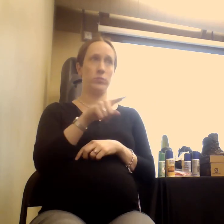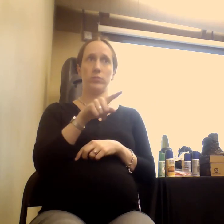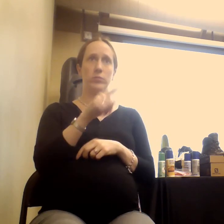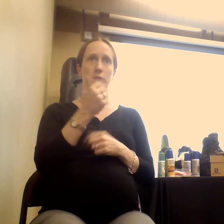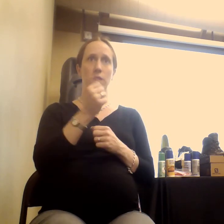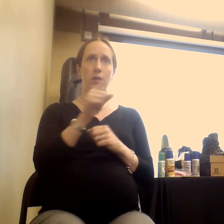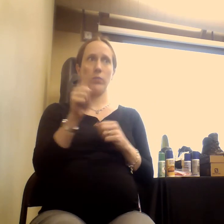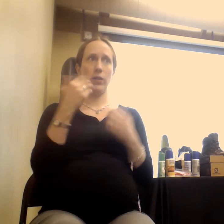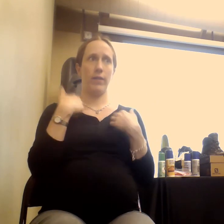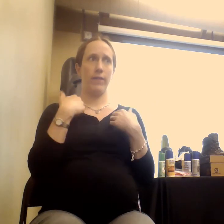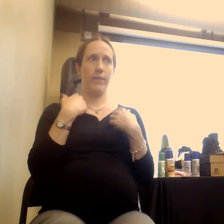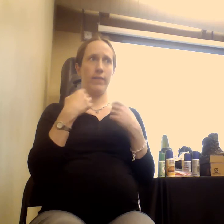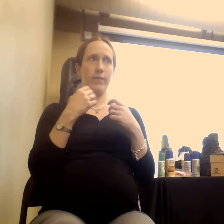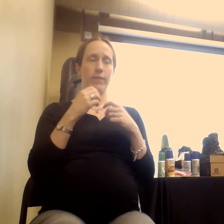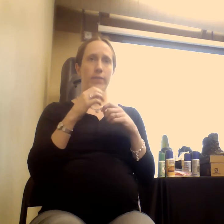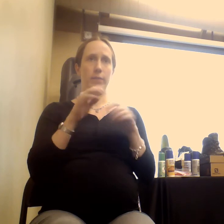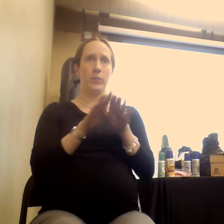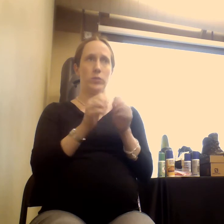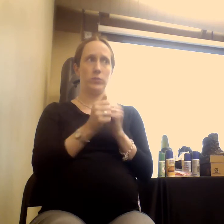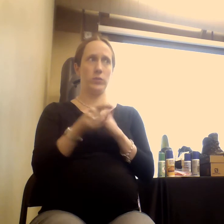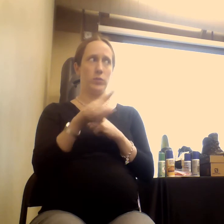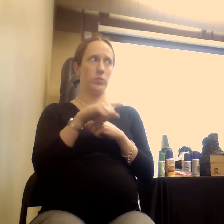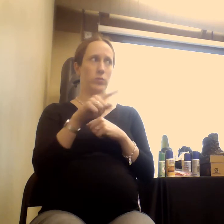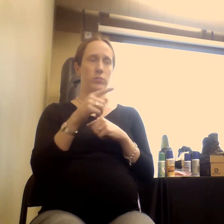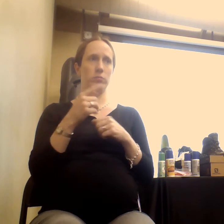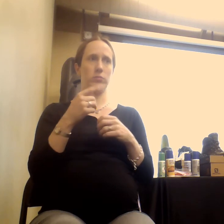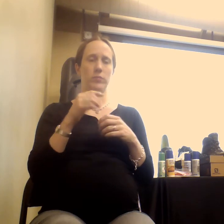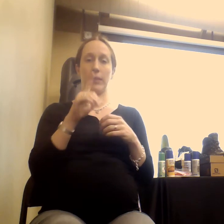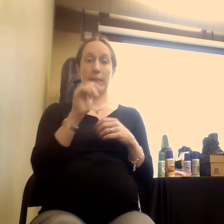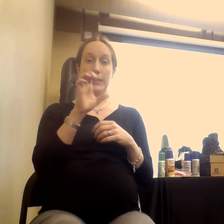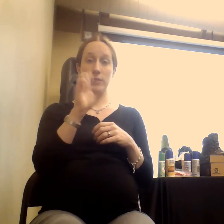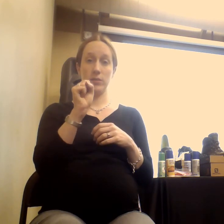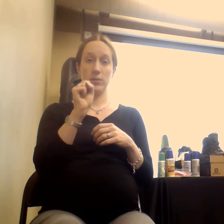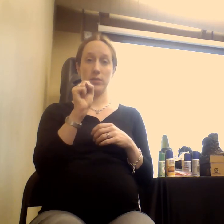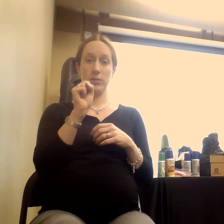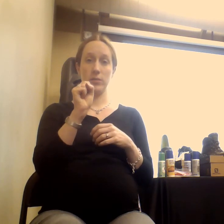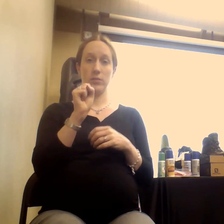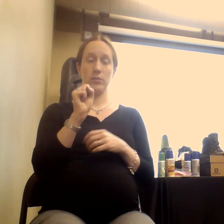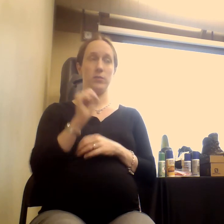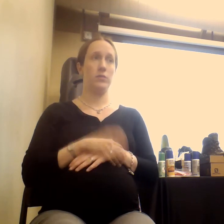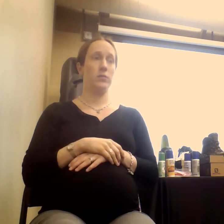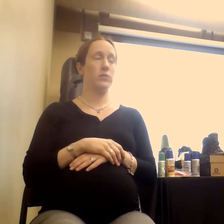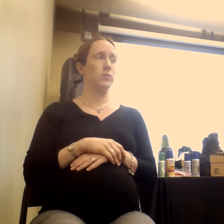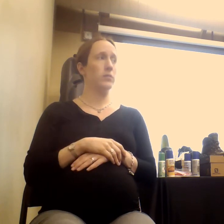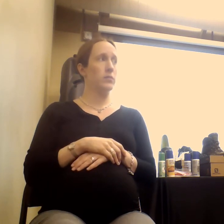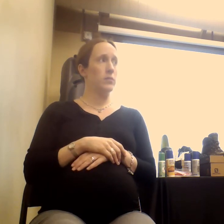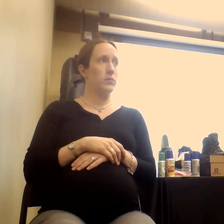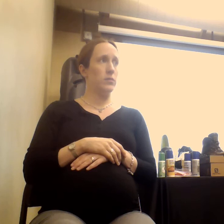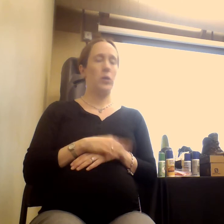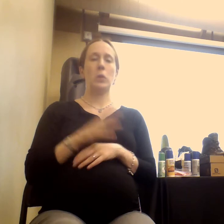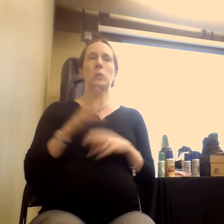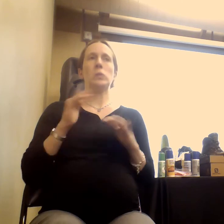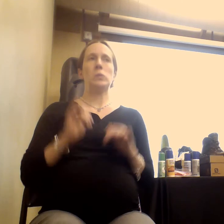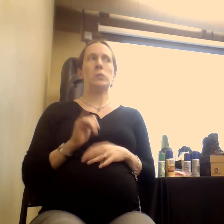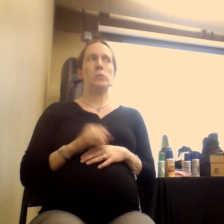here? Oh, this is gonna be tough. All right, so